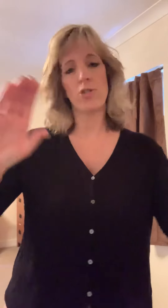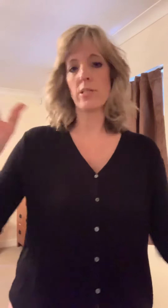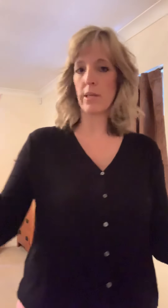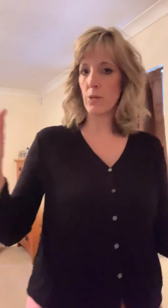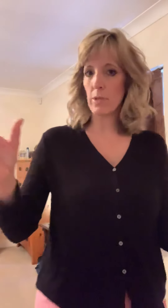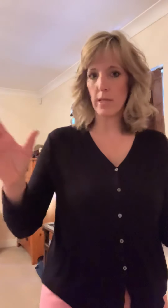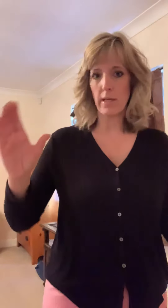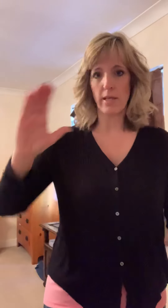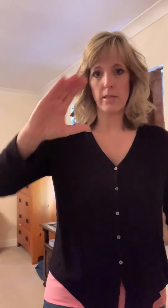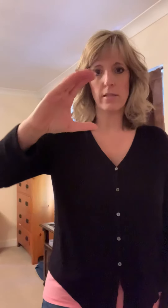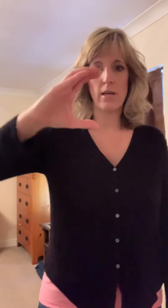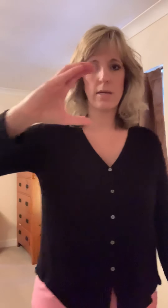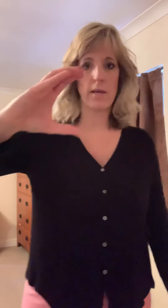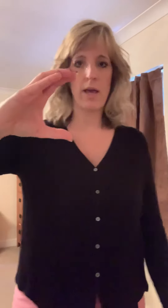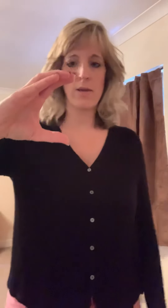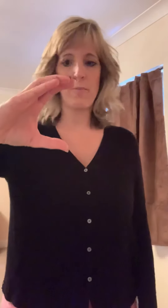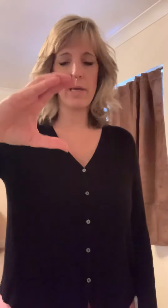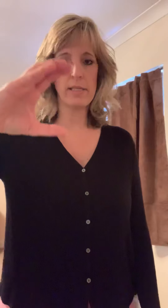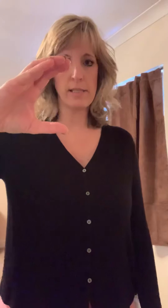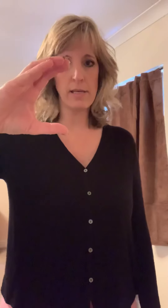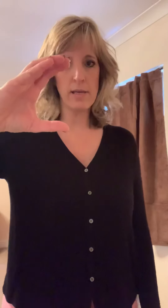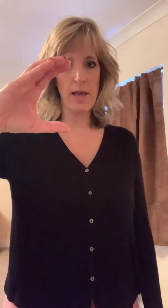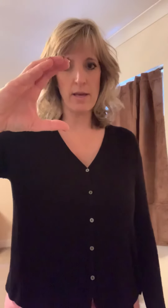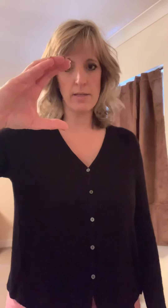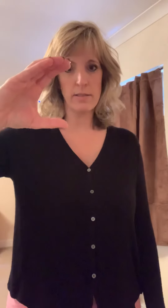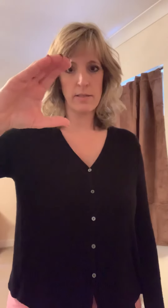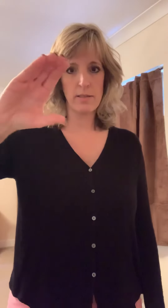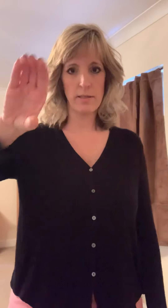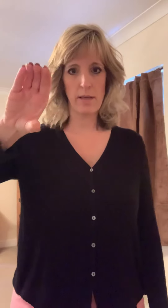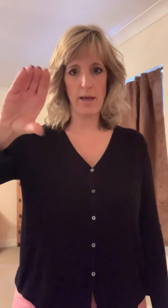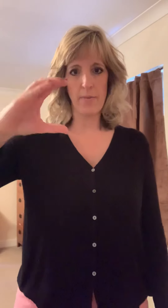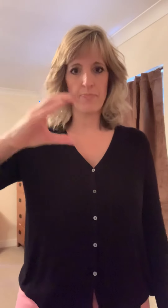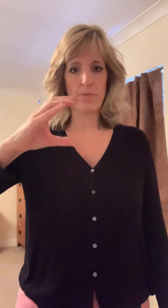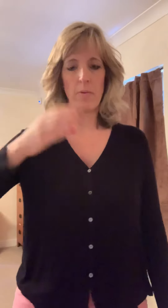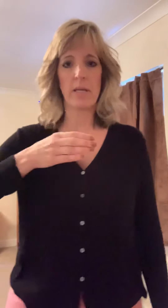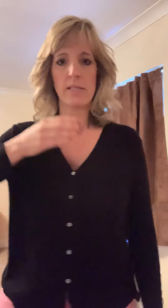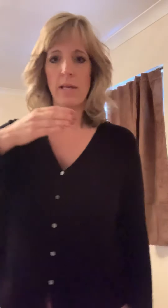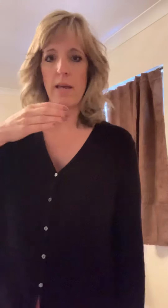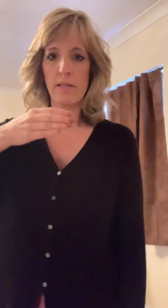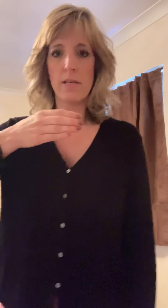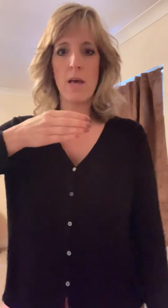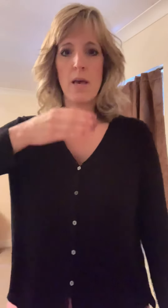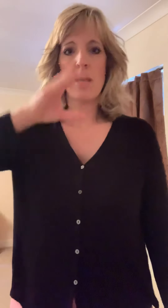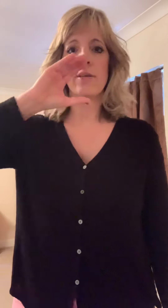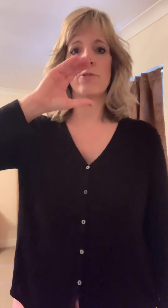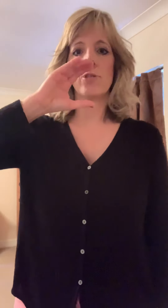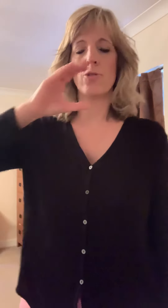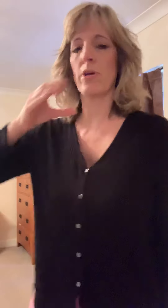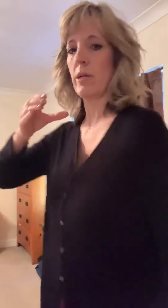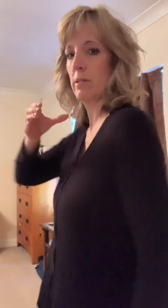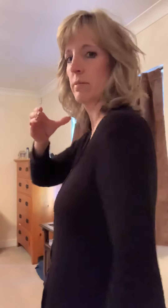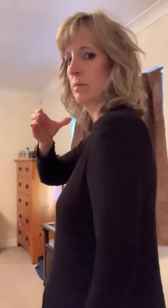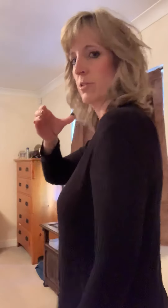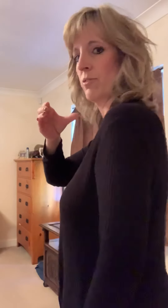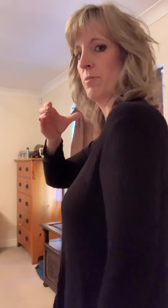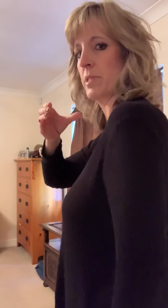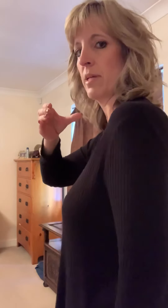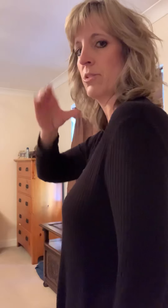like you would think it is. Okay, you make a C hand. Okay, make a C hand and you just drink. I'll do it from the side so y'all can